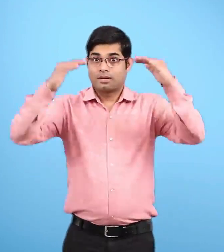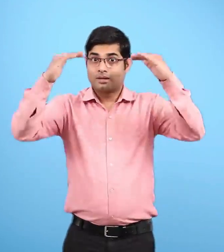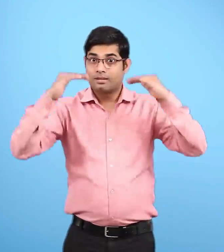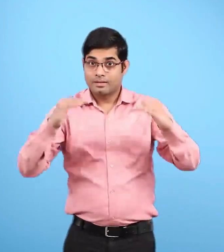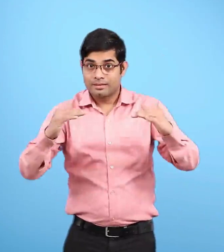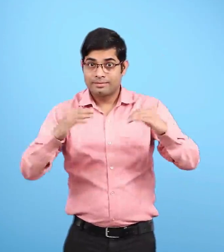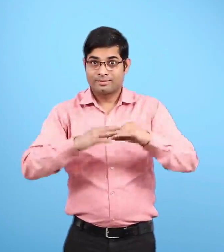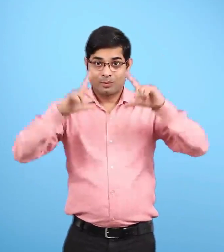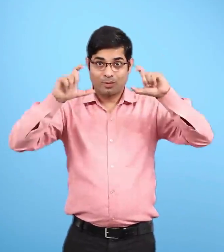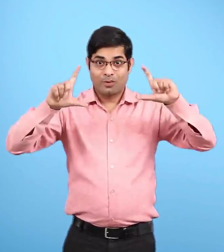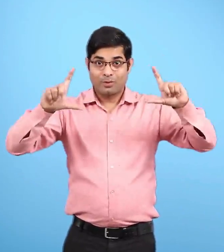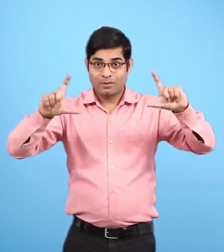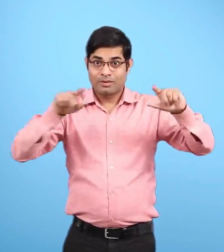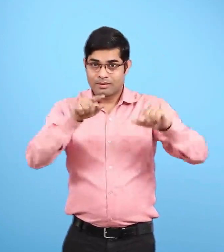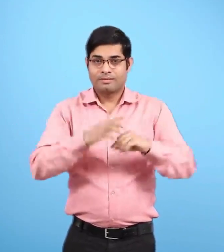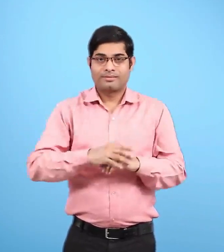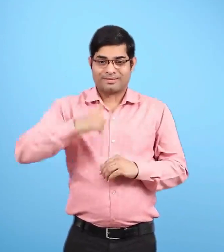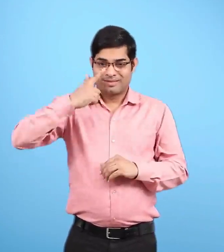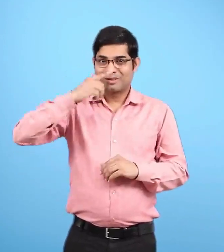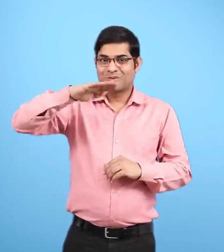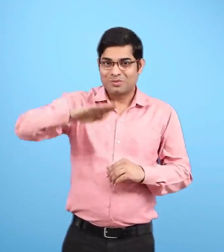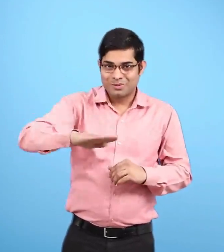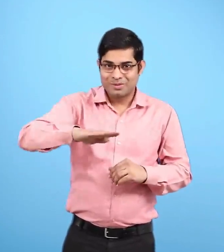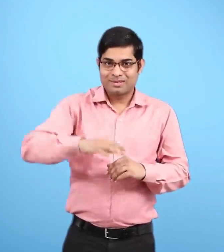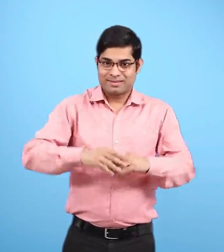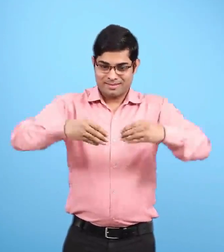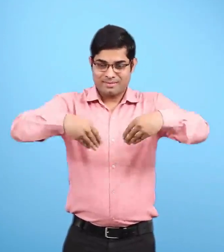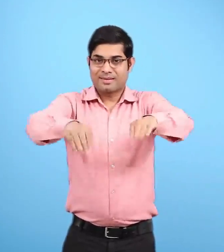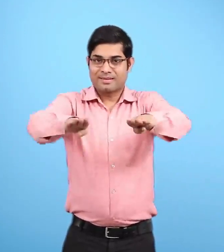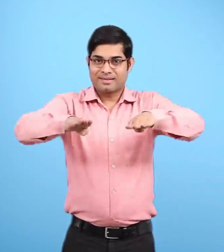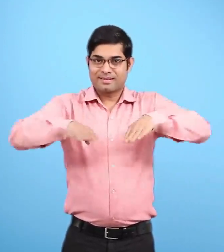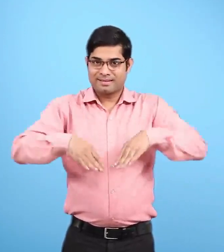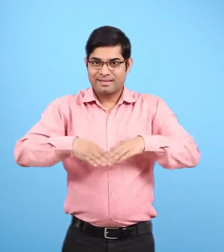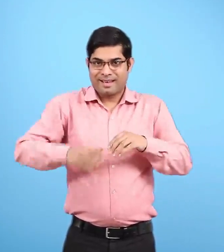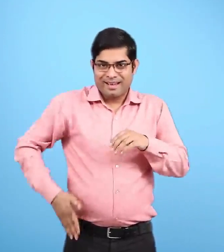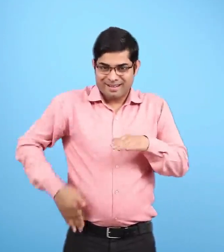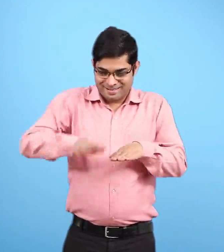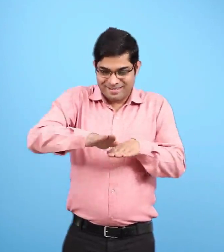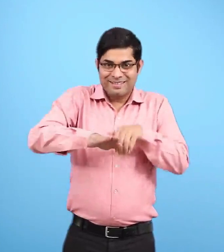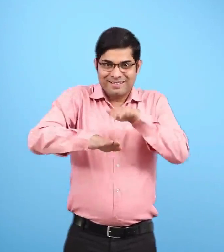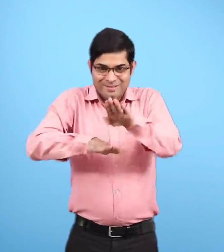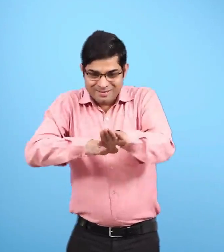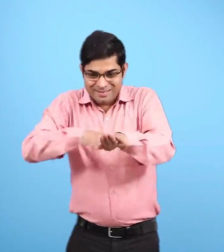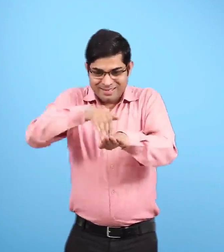Part 2 picture shows a girl measuring a mat with her feet.